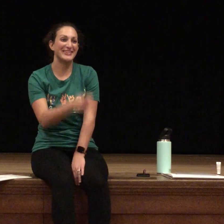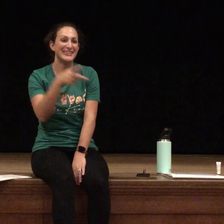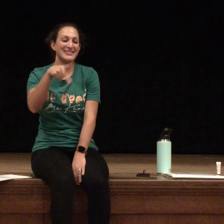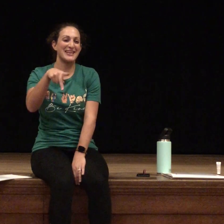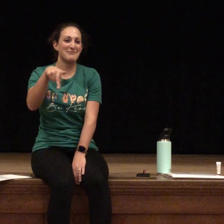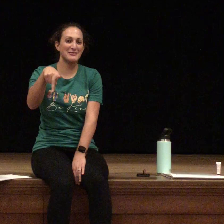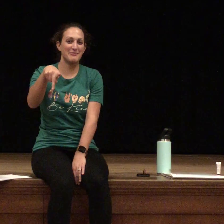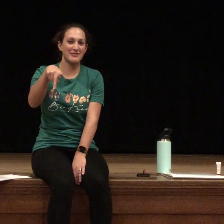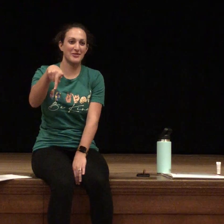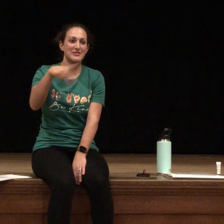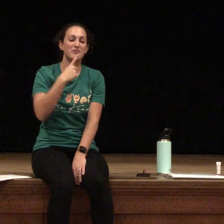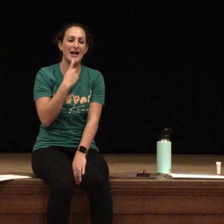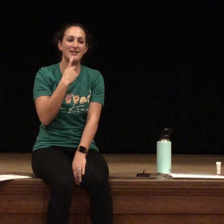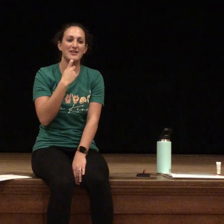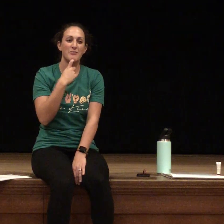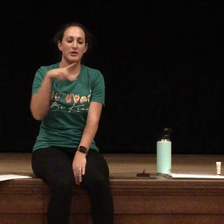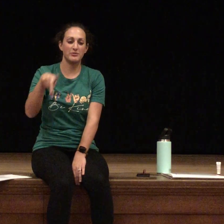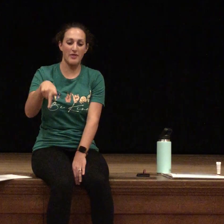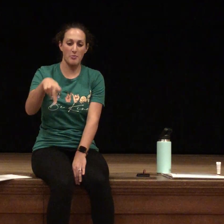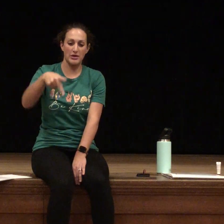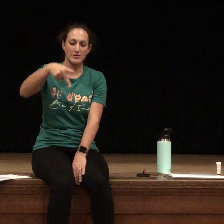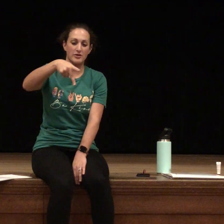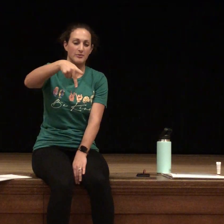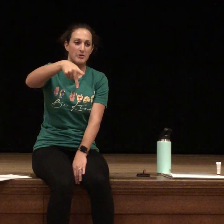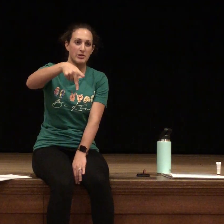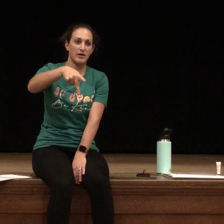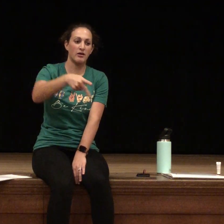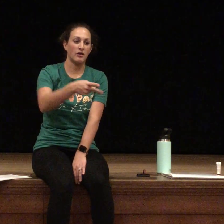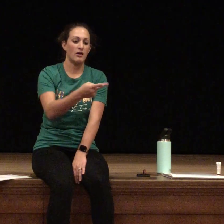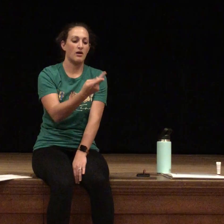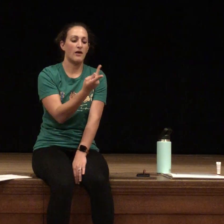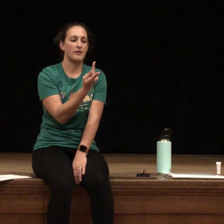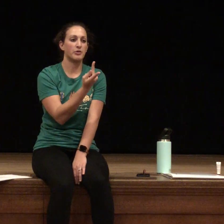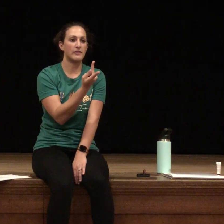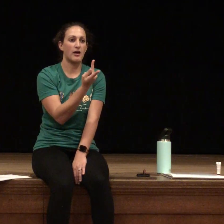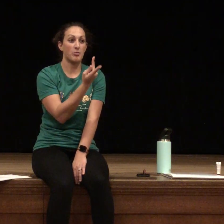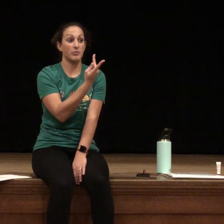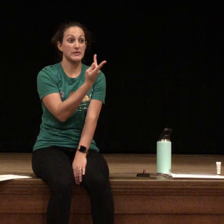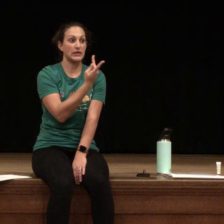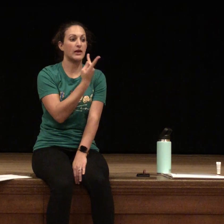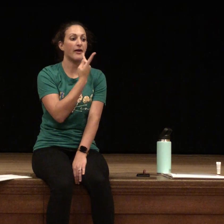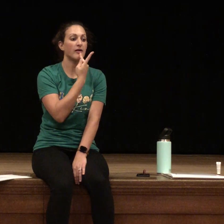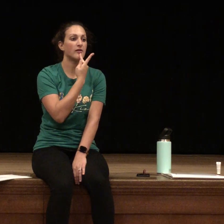Good. Same as, so it's red, but it's with that P. So you're gonna make a P, and then bring that up almost like the K.